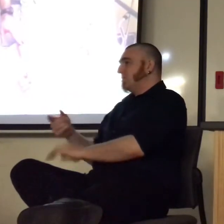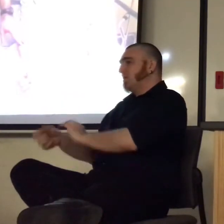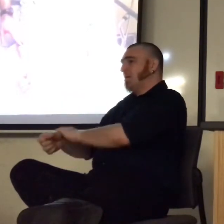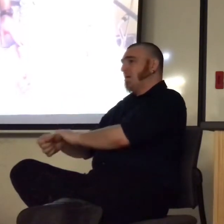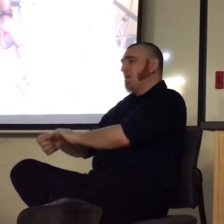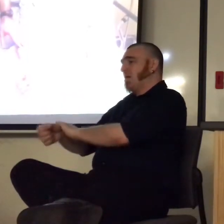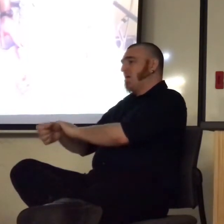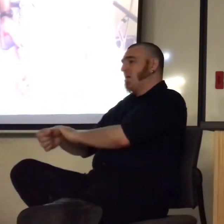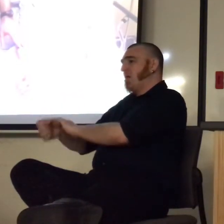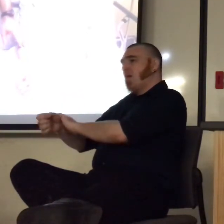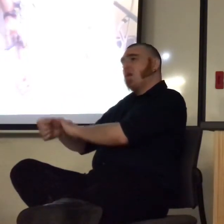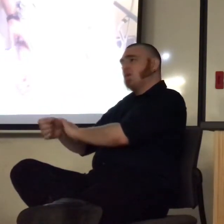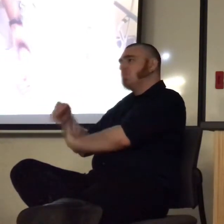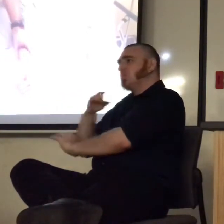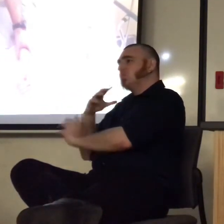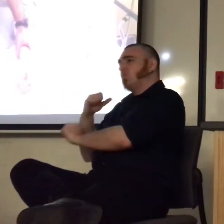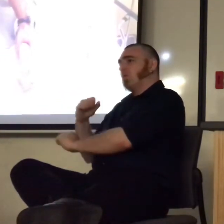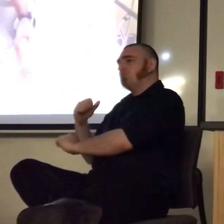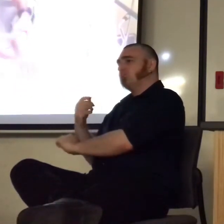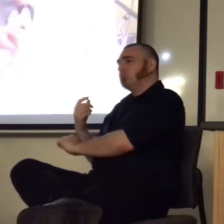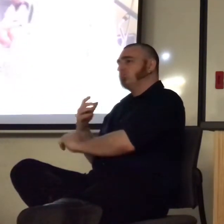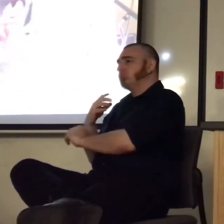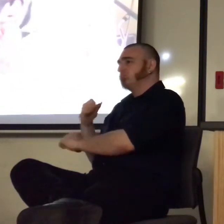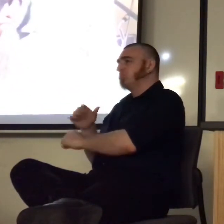much weakness in her brachioradialis. Okay.